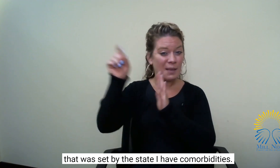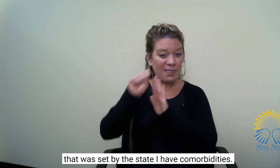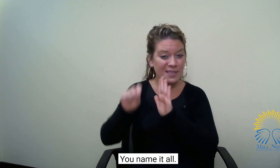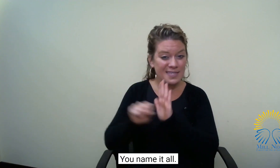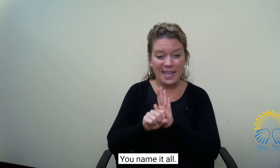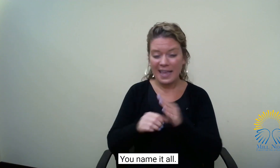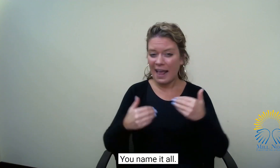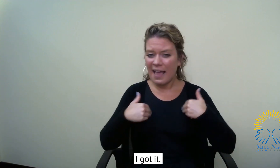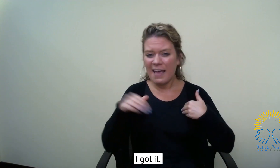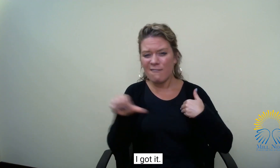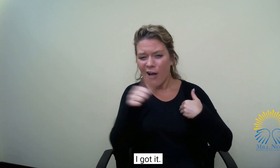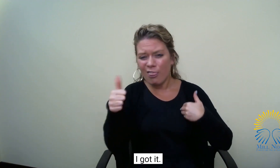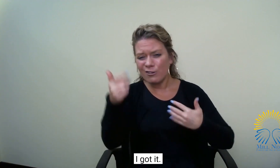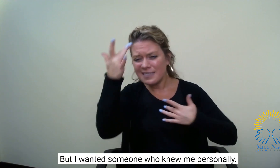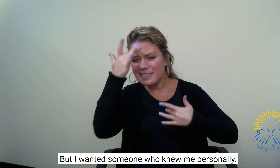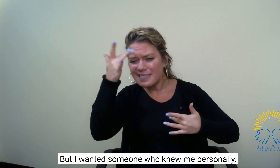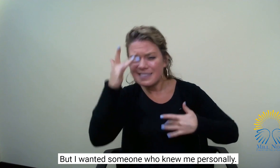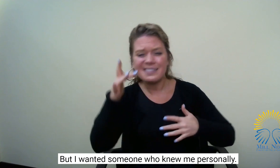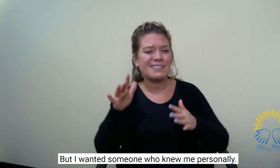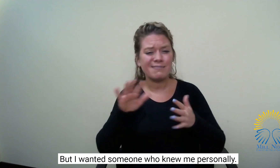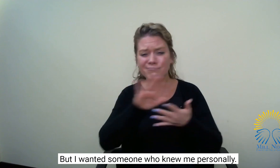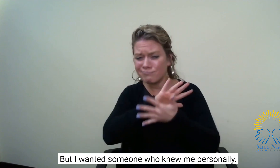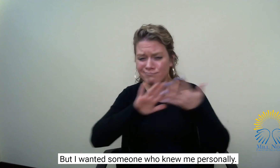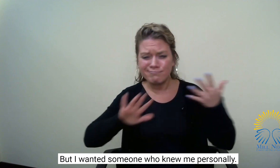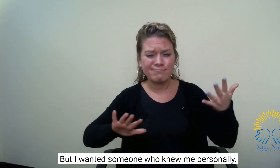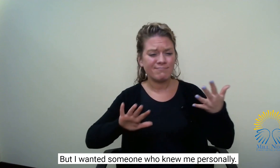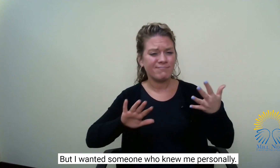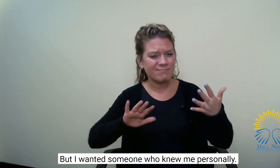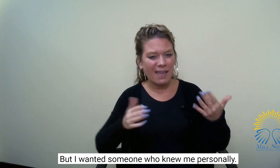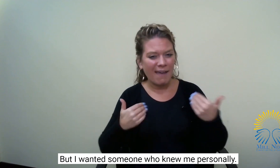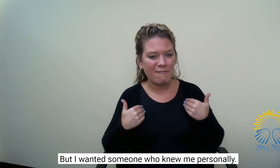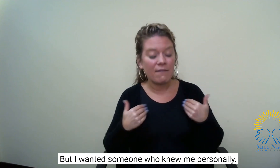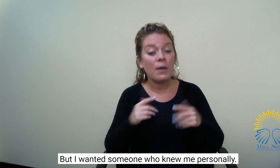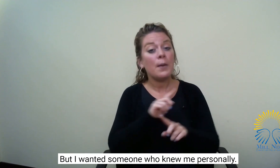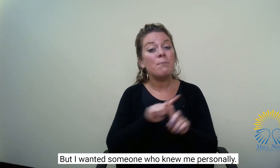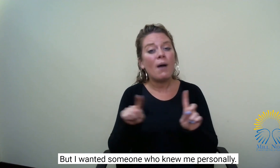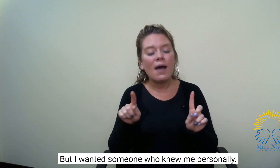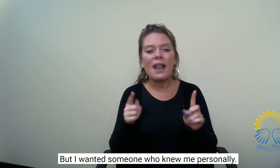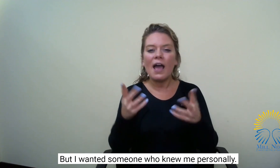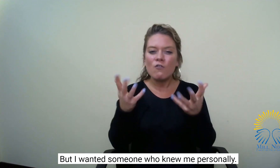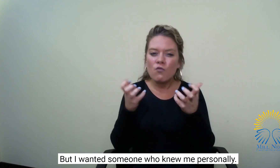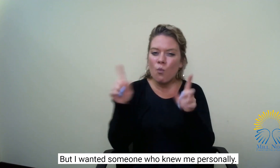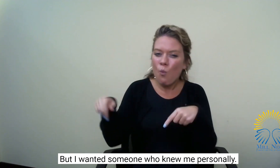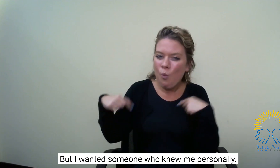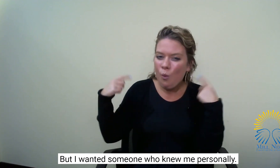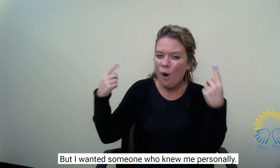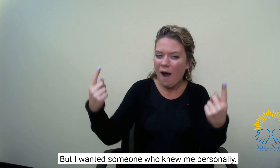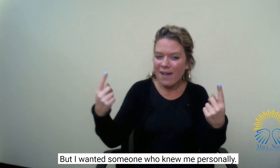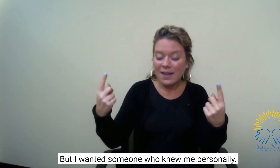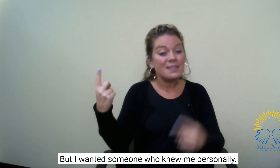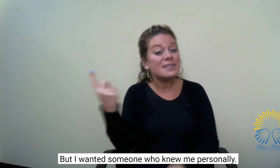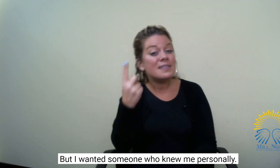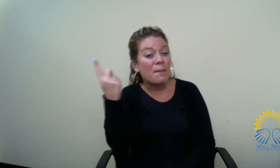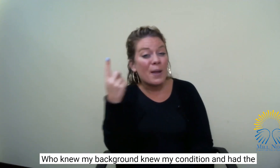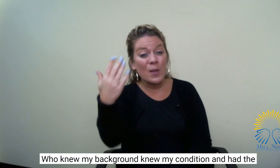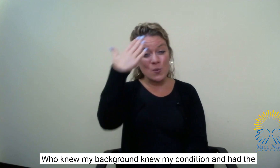you name it all, I got it. But I wanted someone who knew me personally, who knew